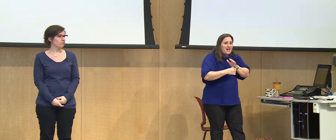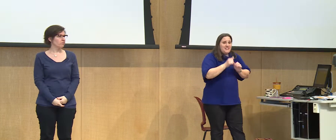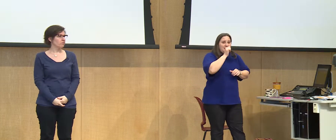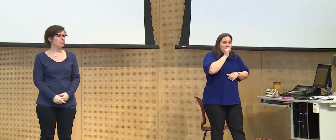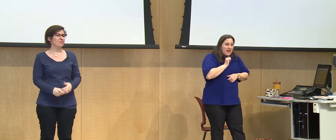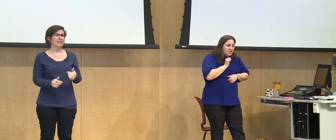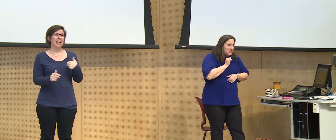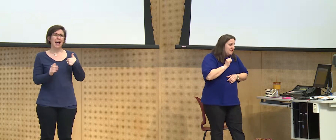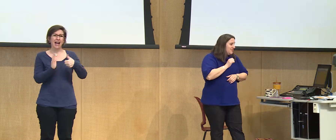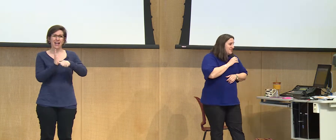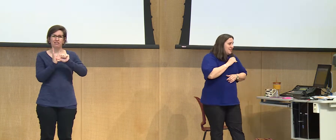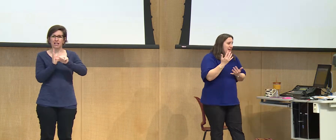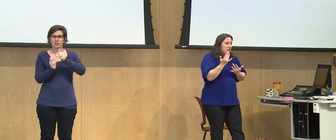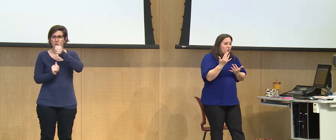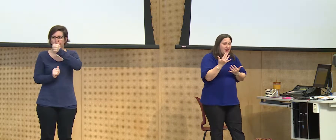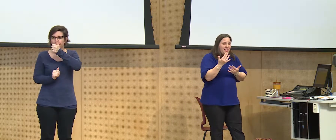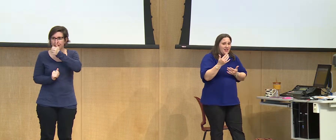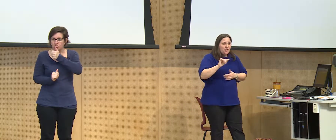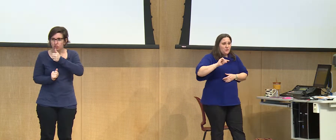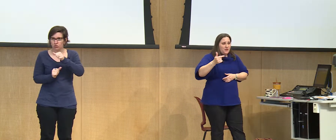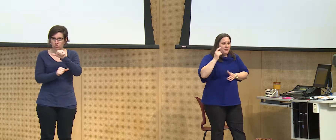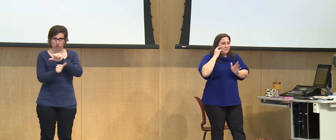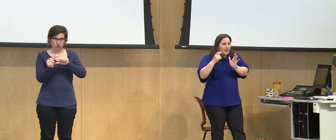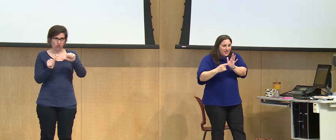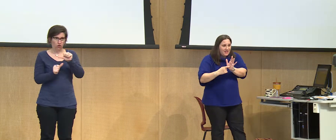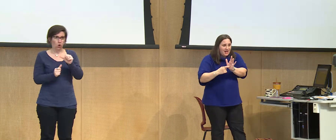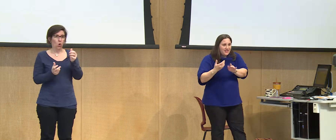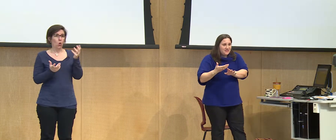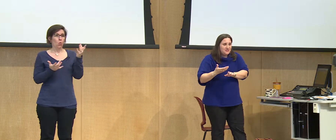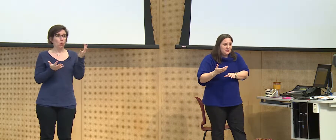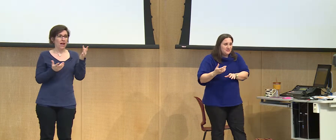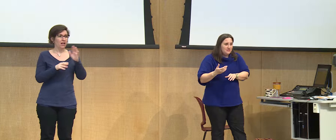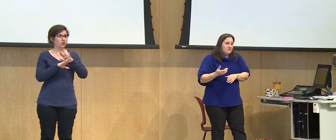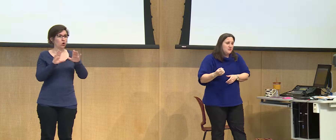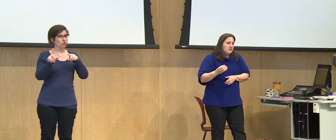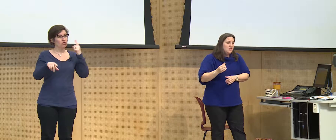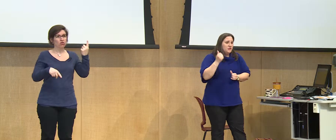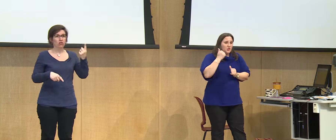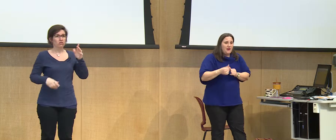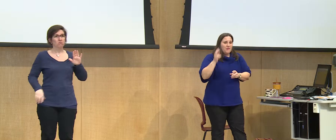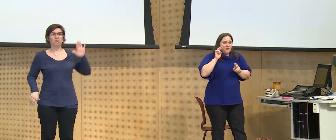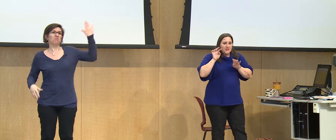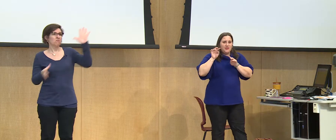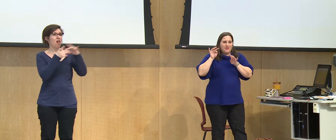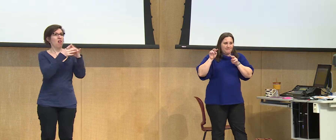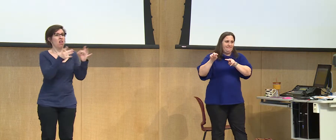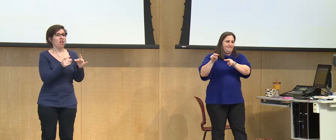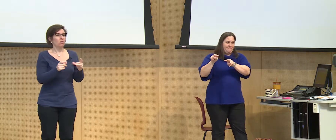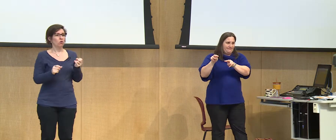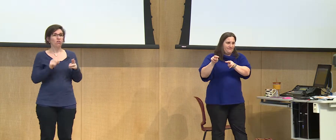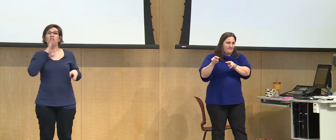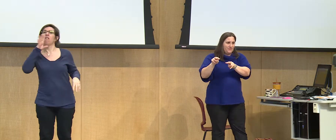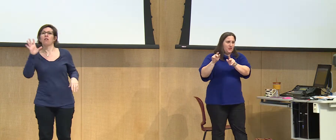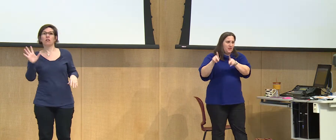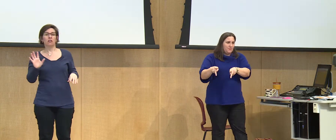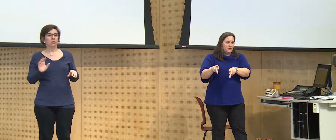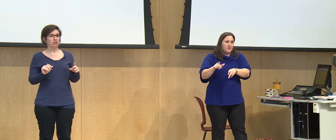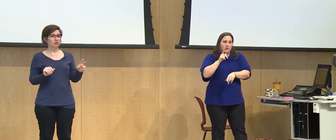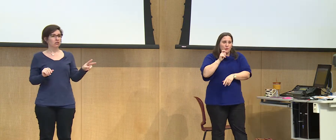Emphasizing patience and waiting to be recognized so everyone can look at a person